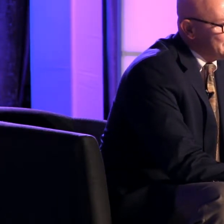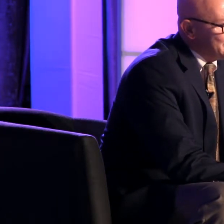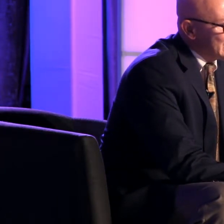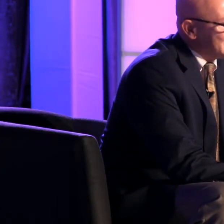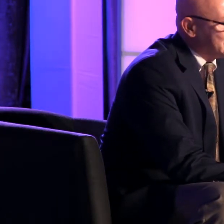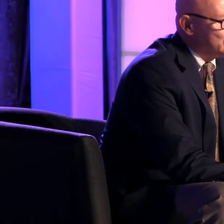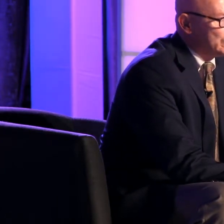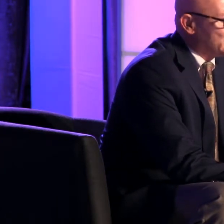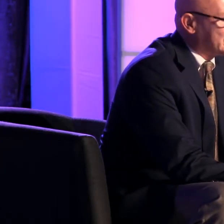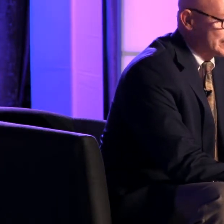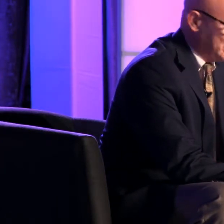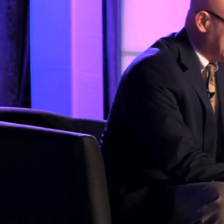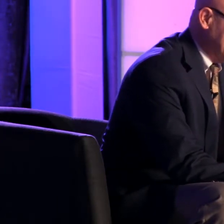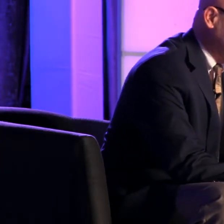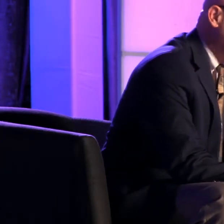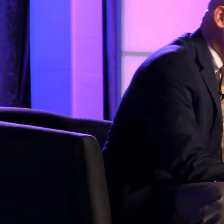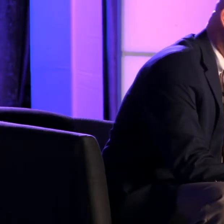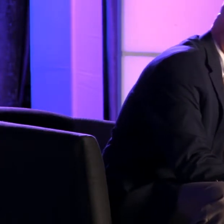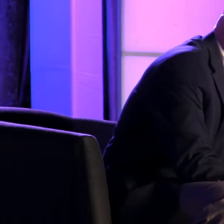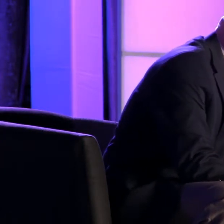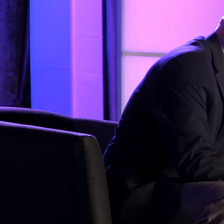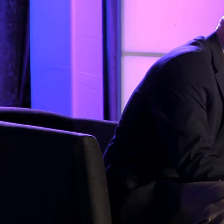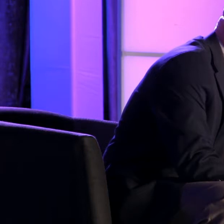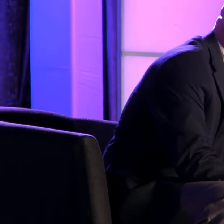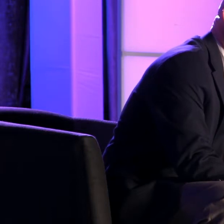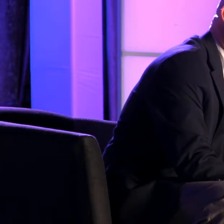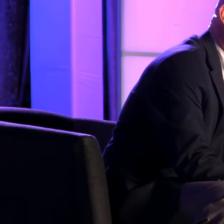Together at New York Hilton.